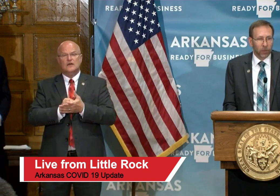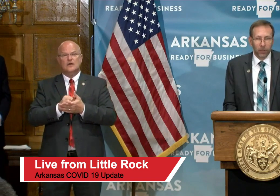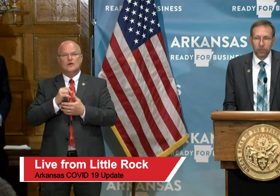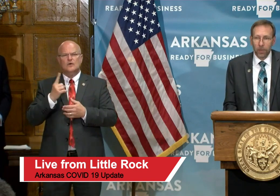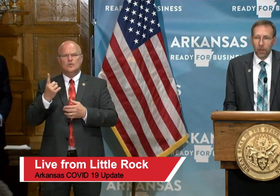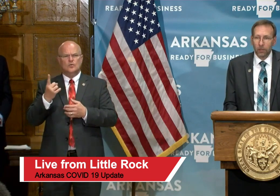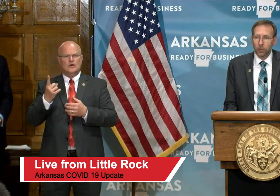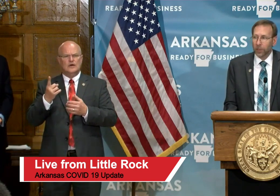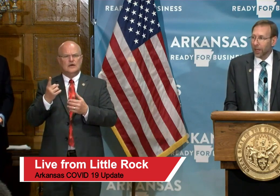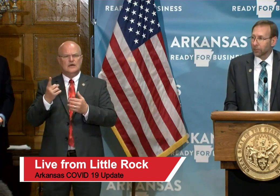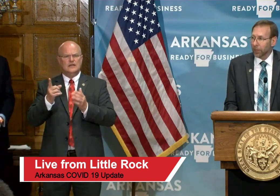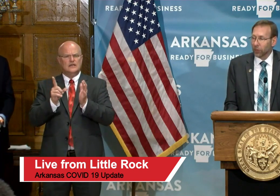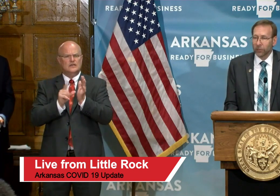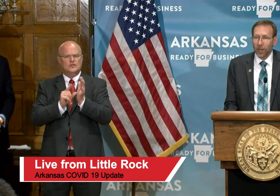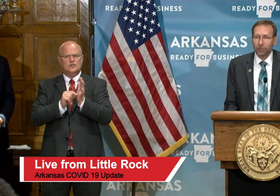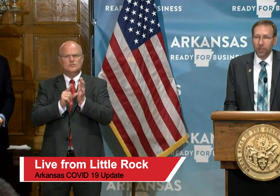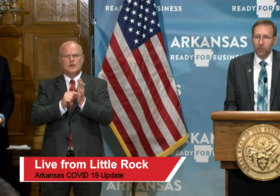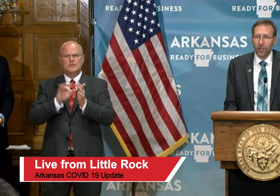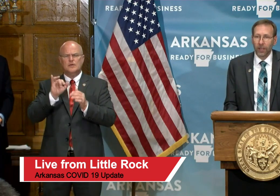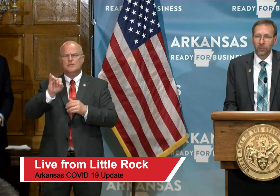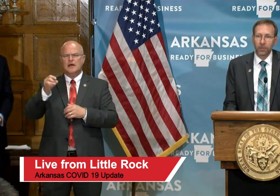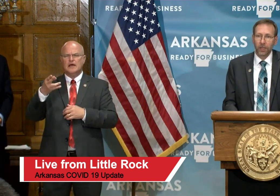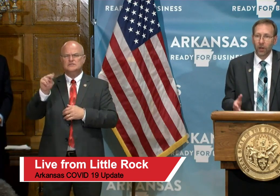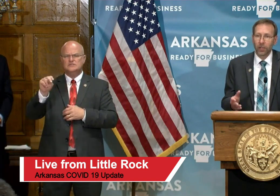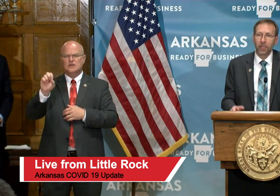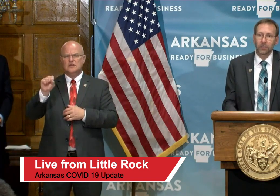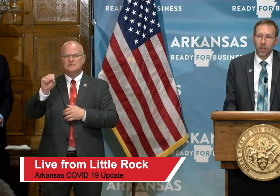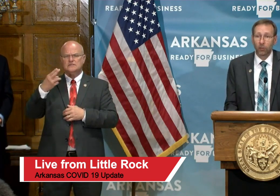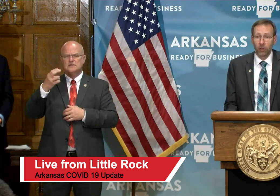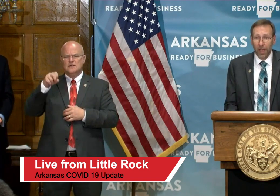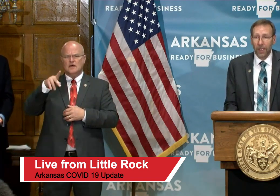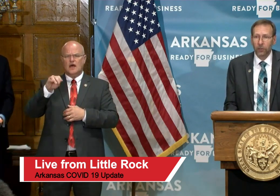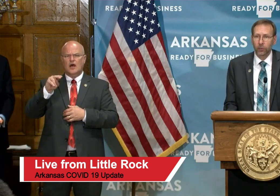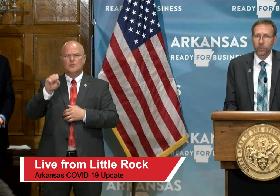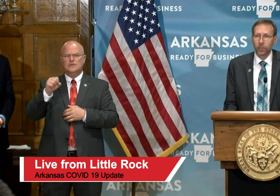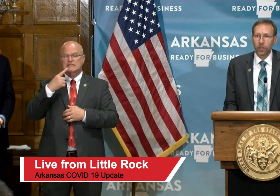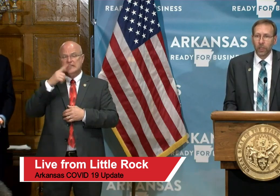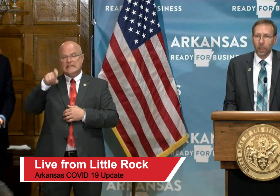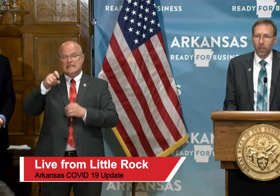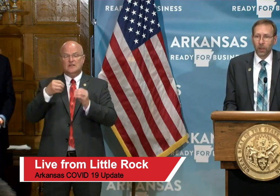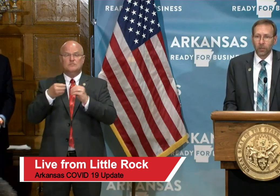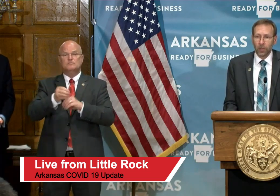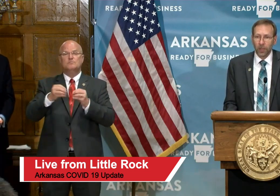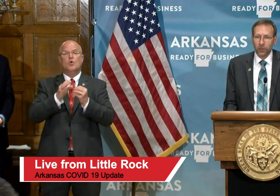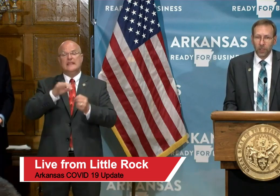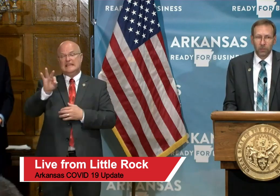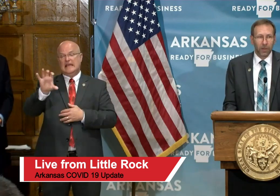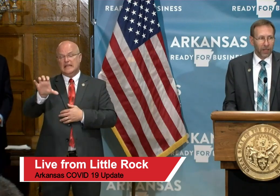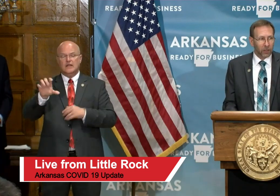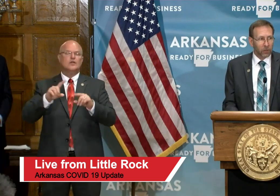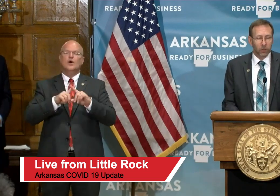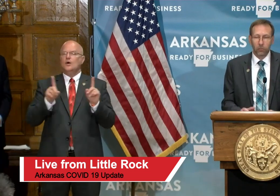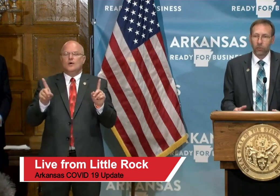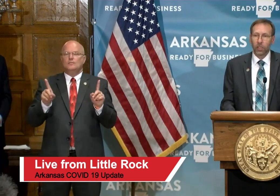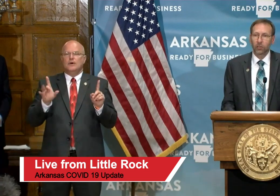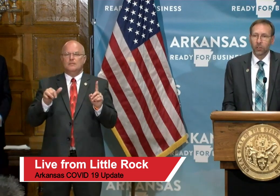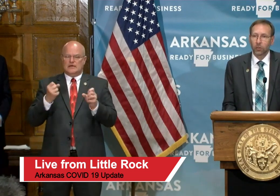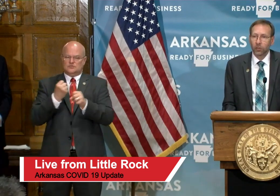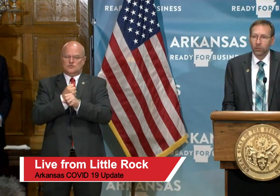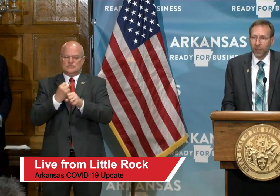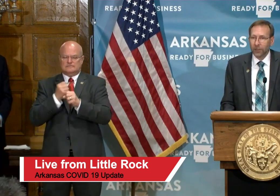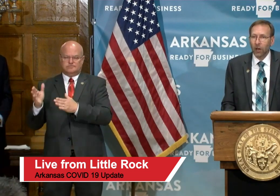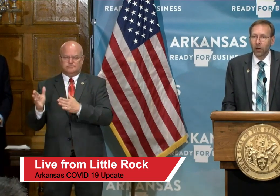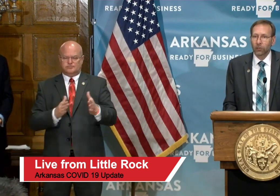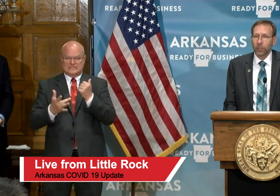a paper put out by Johns Hopkins that estimated our need to be over 900. But by